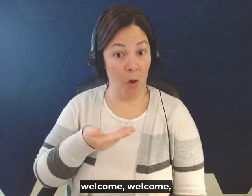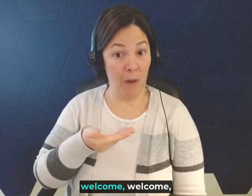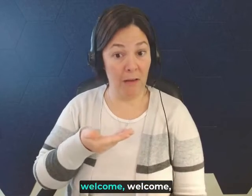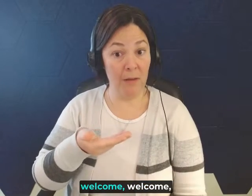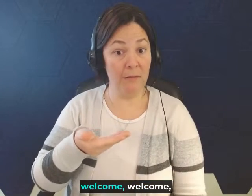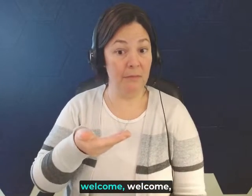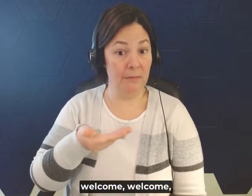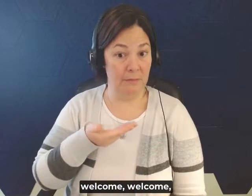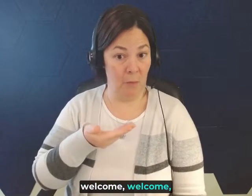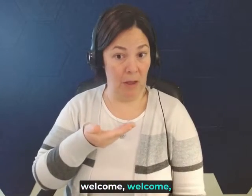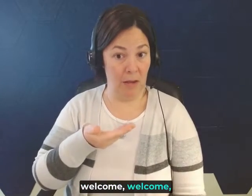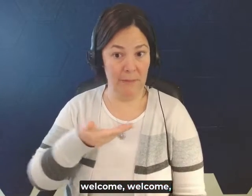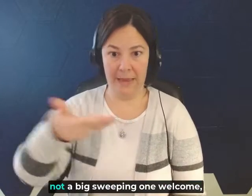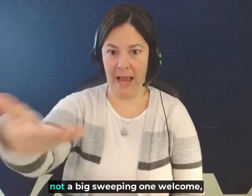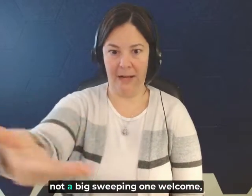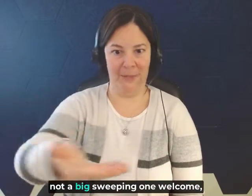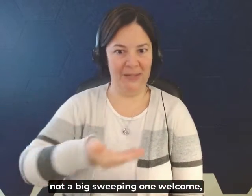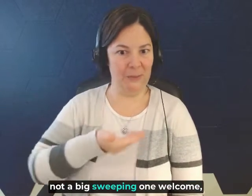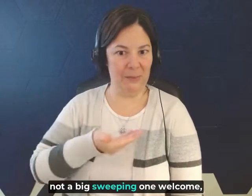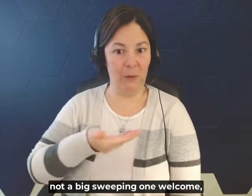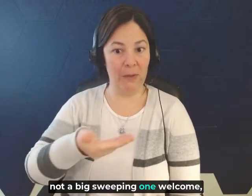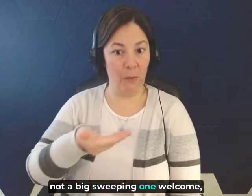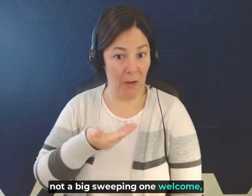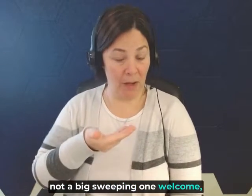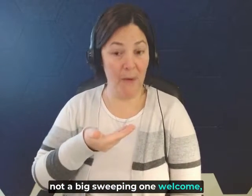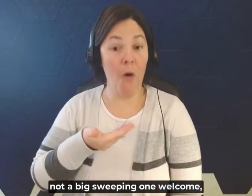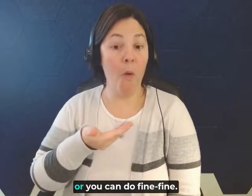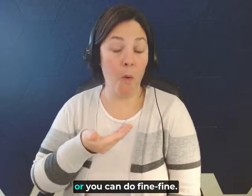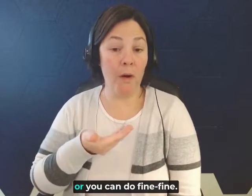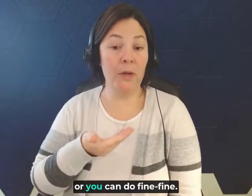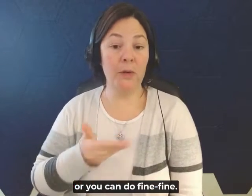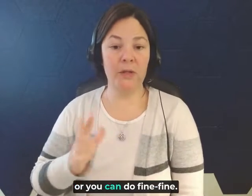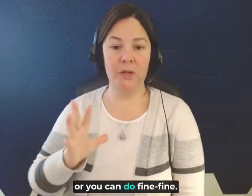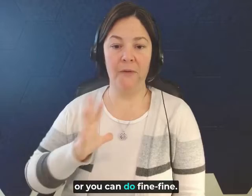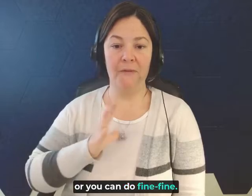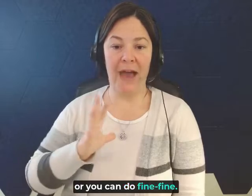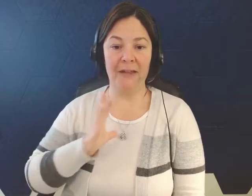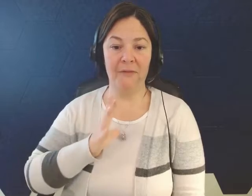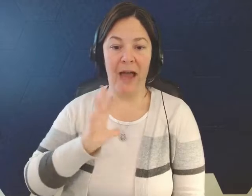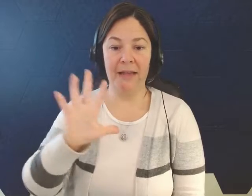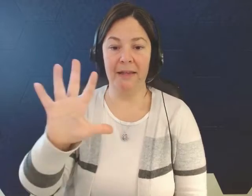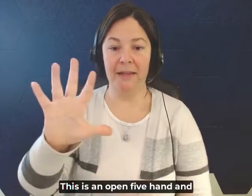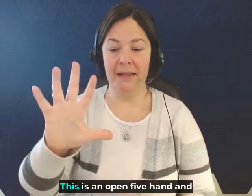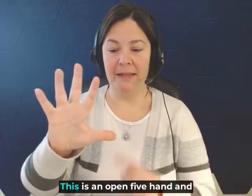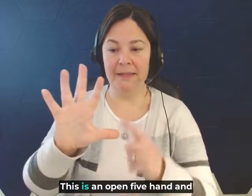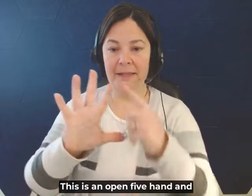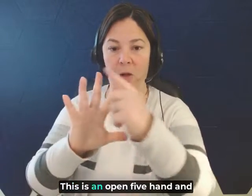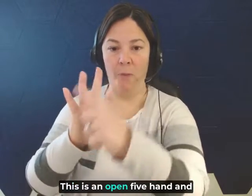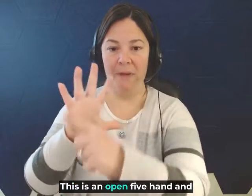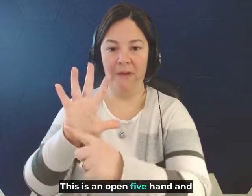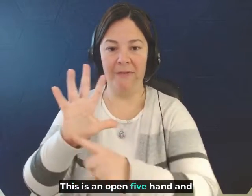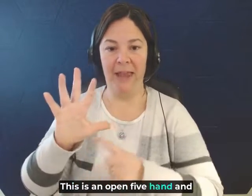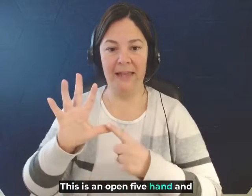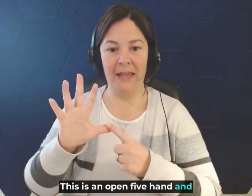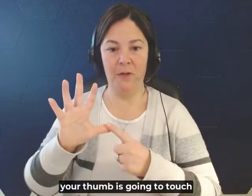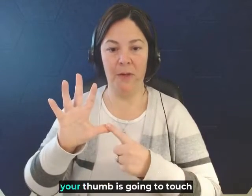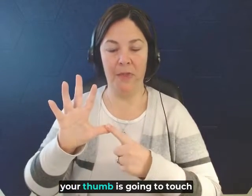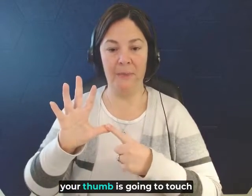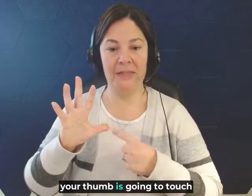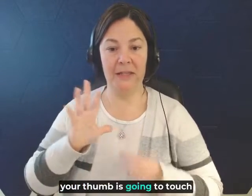welcome, welcome, not a big sweeping one, welcome, or you can do fine, fine. This is an open 5 hand and your thumb is going to touch